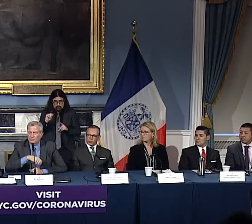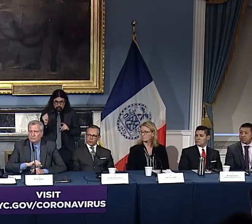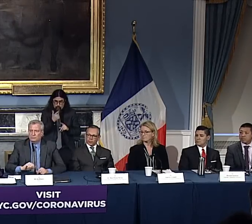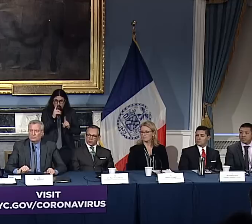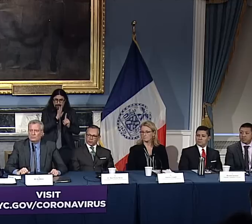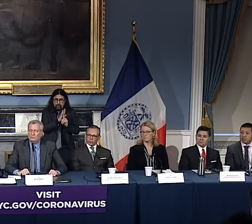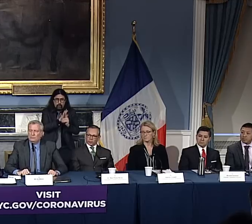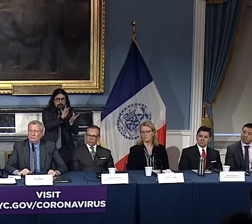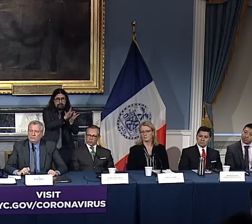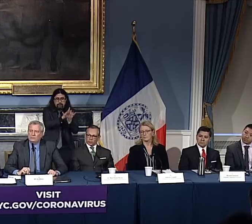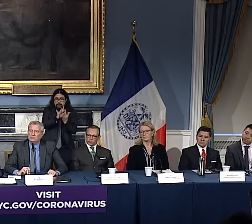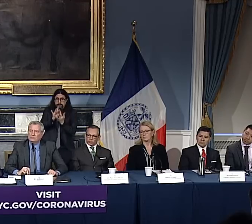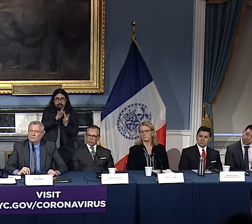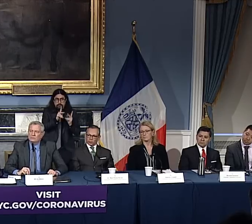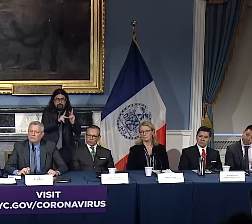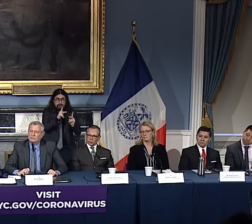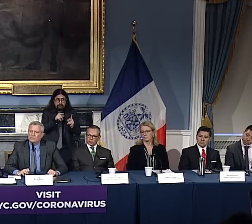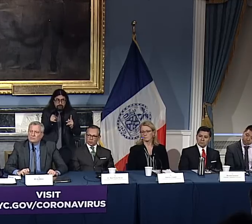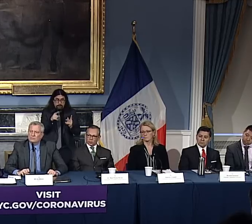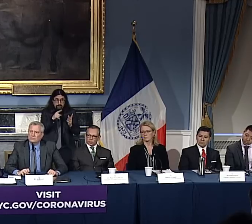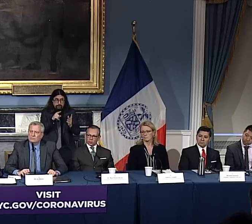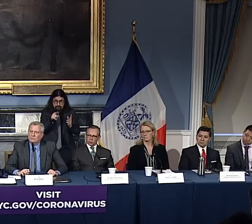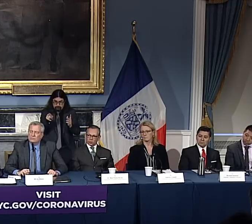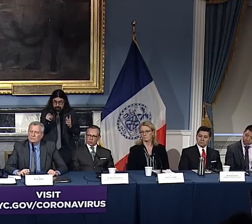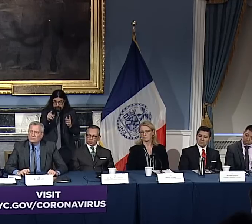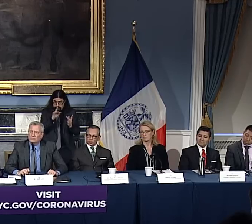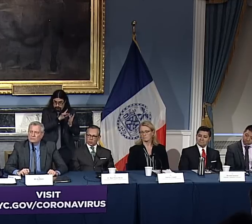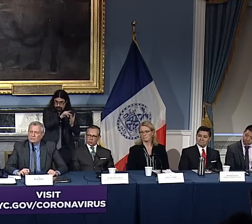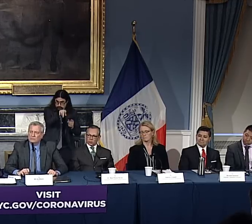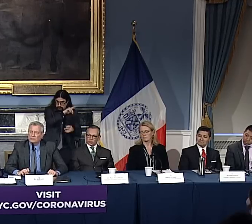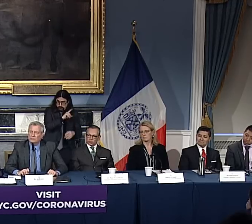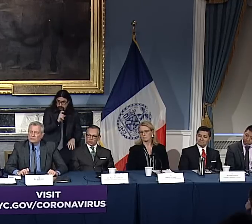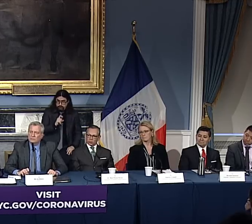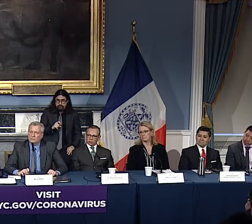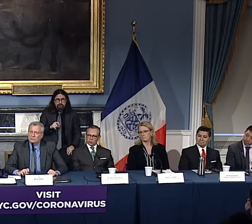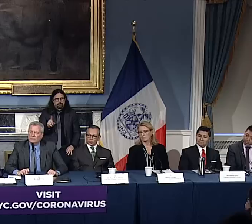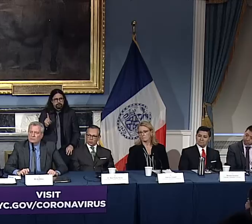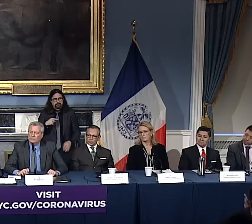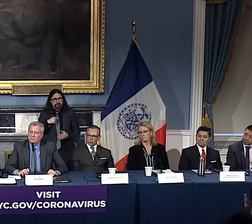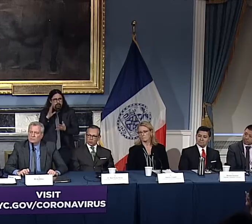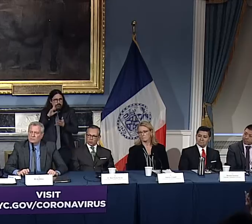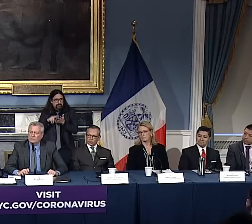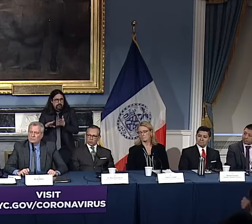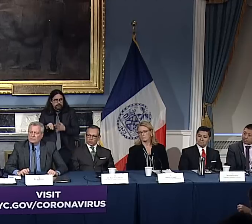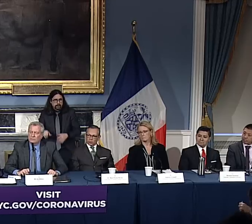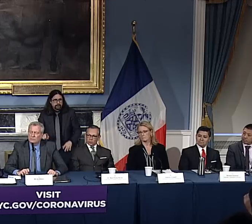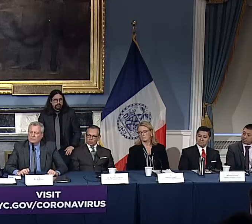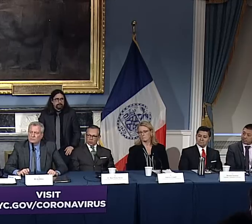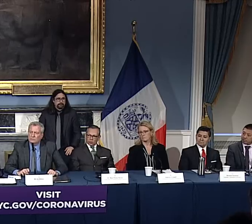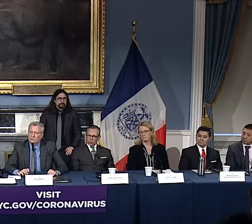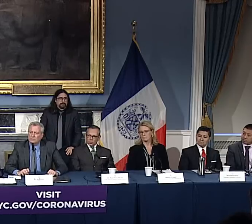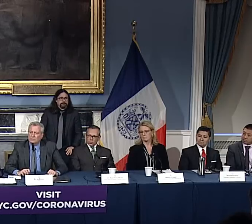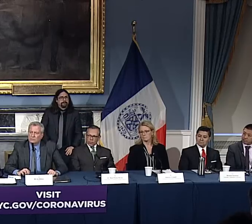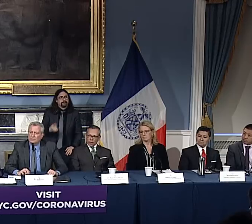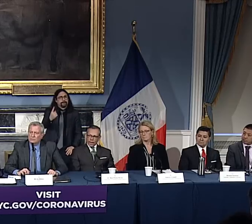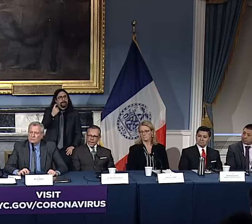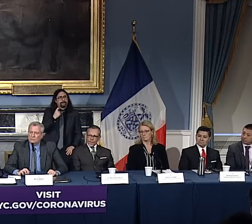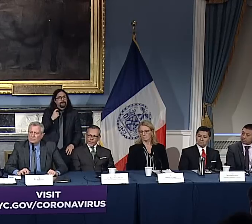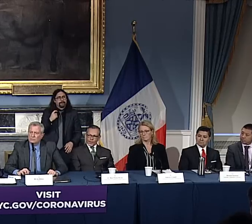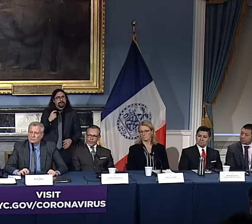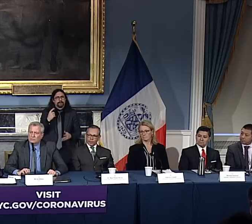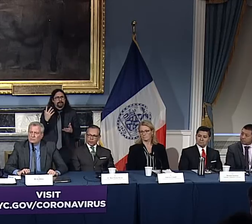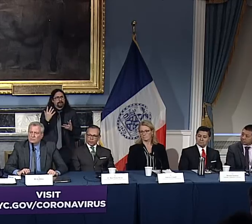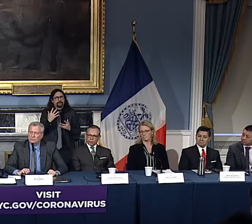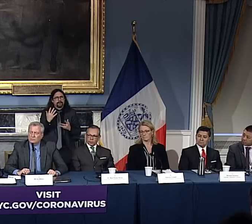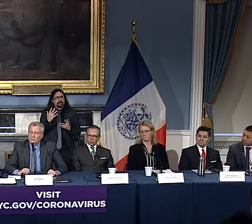ahead. At what point would you, Mr. Mayor, and you, Chancellor Carranza, decide to shut down the schools? Is this option very